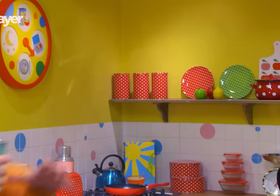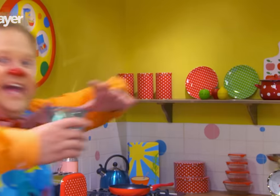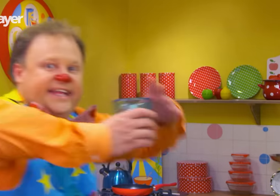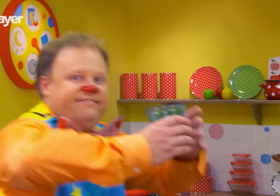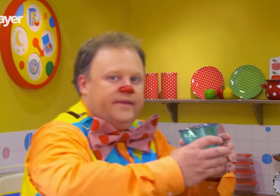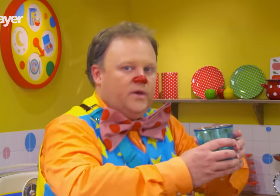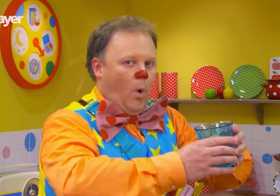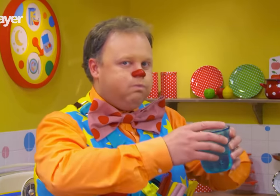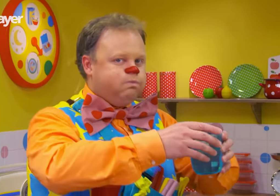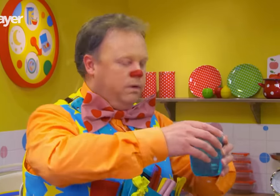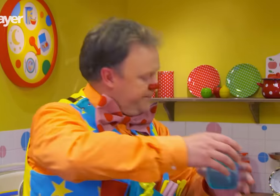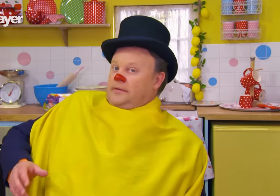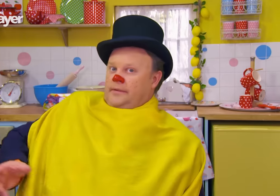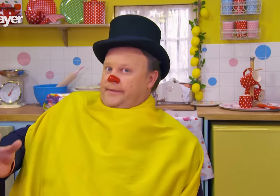Well done, Mr Tumble.